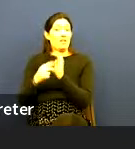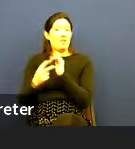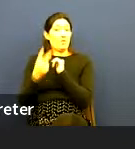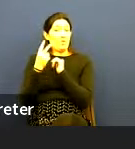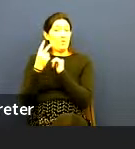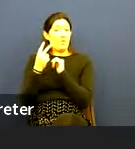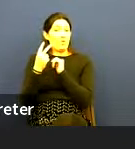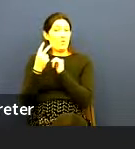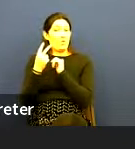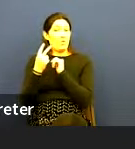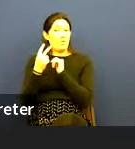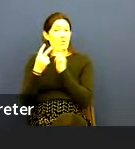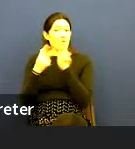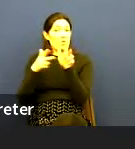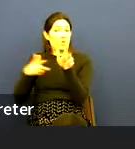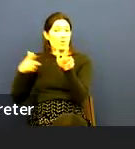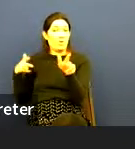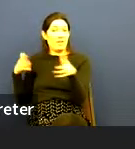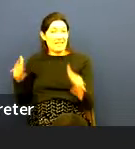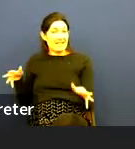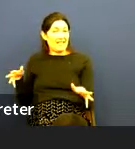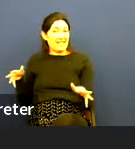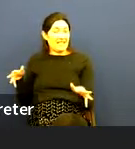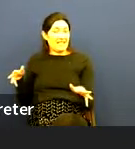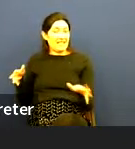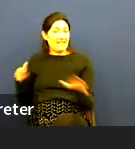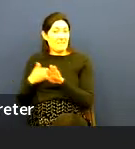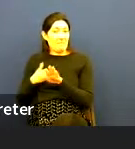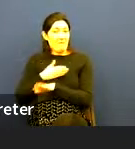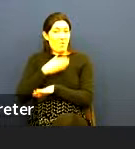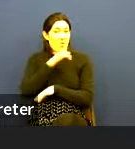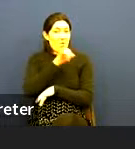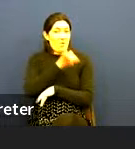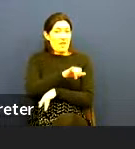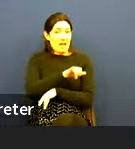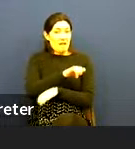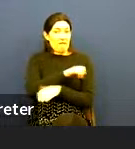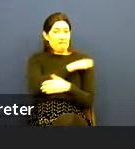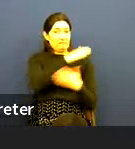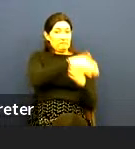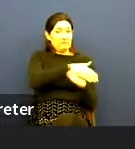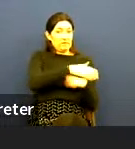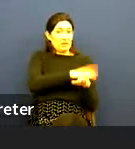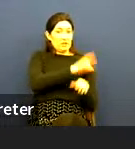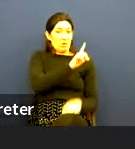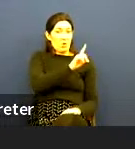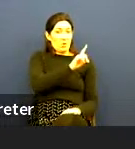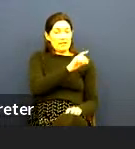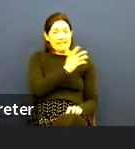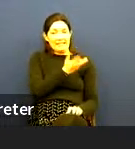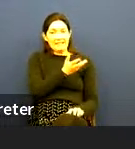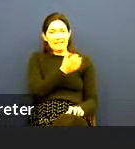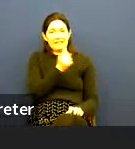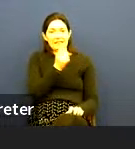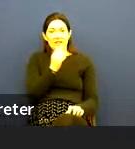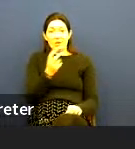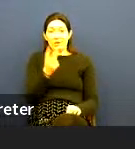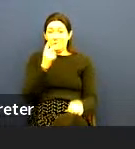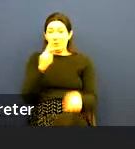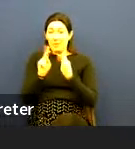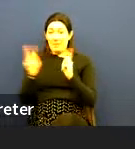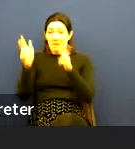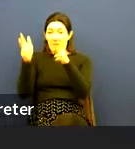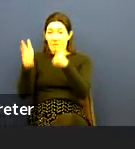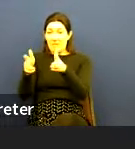queues beyond that order board before we either get into the ring road or we start cutting across. Issue we